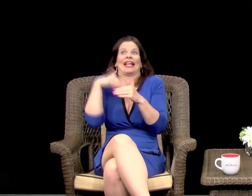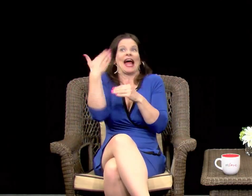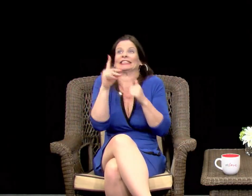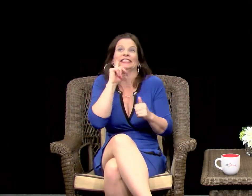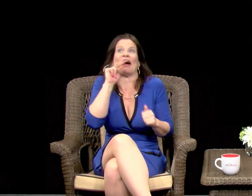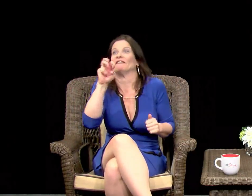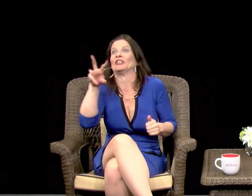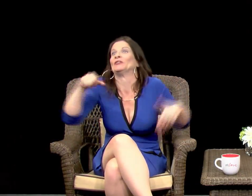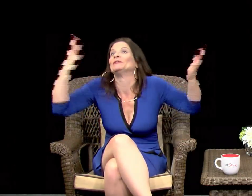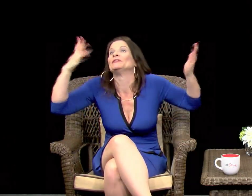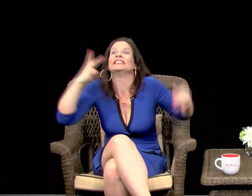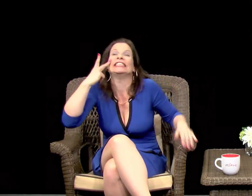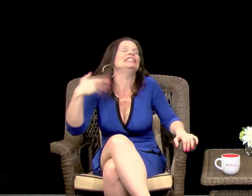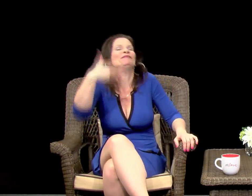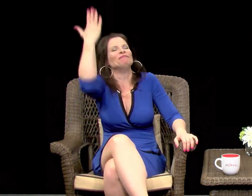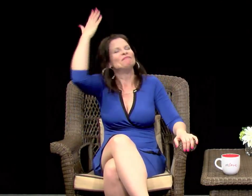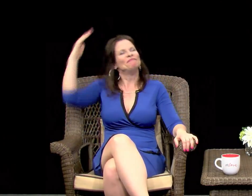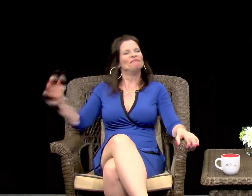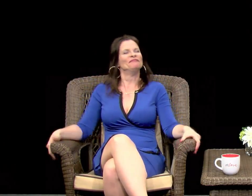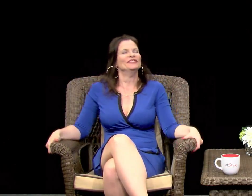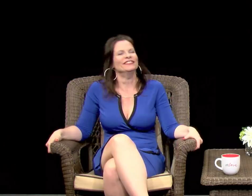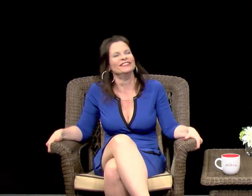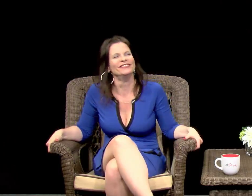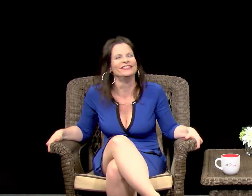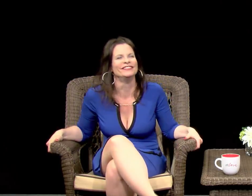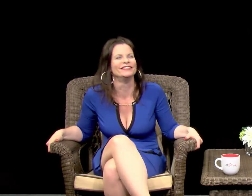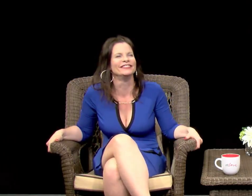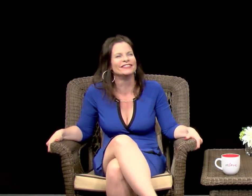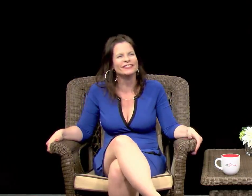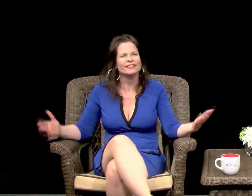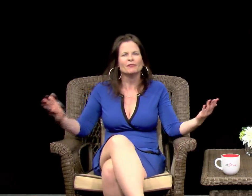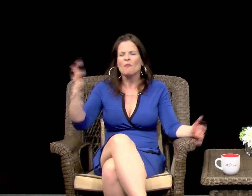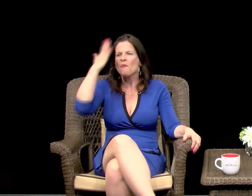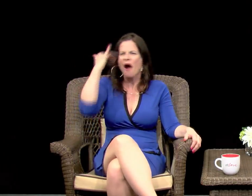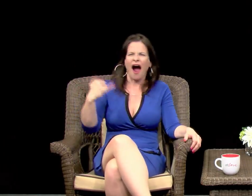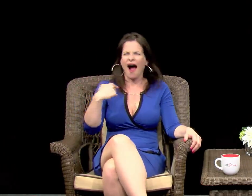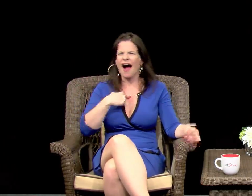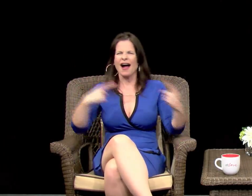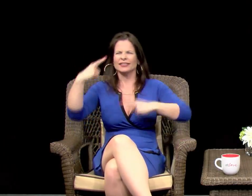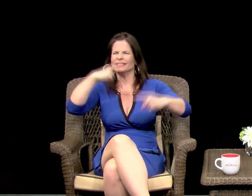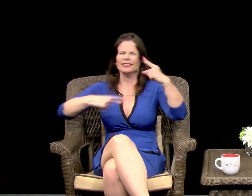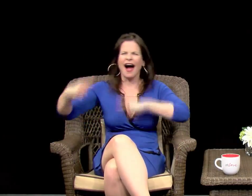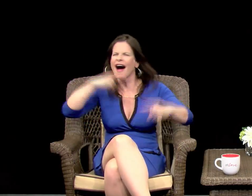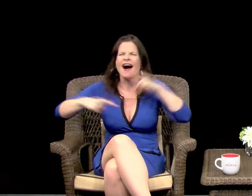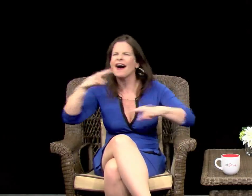Now, what's next? Aidan Mack's Deaf News. Why I